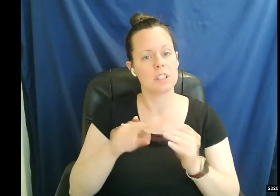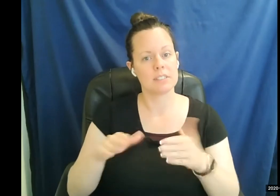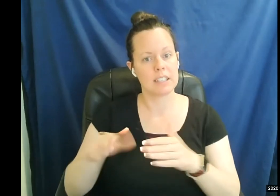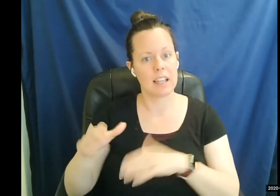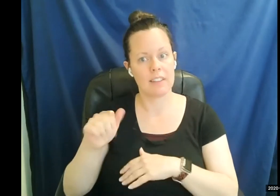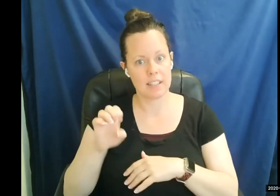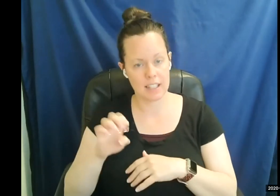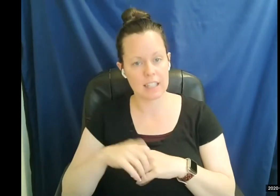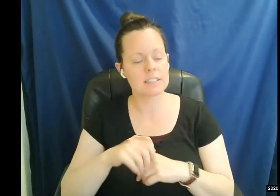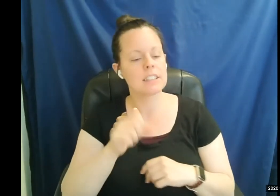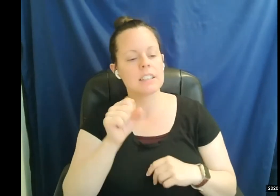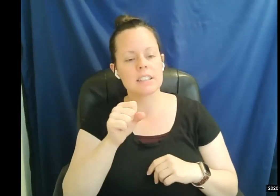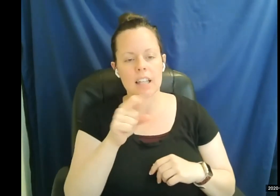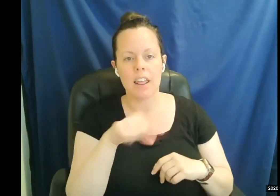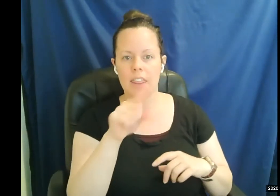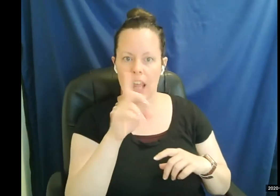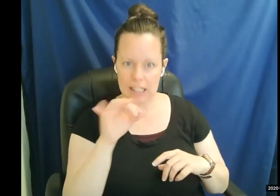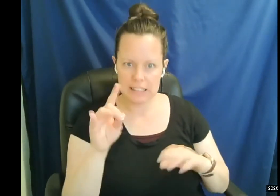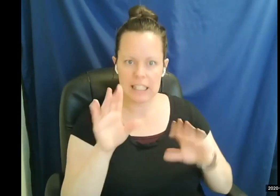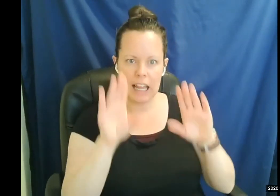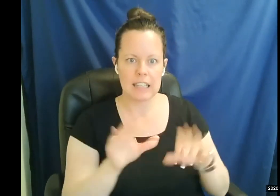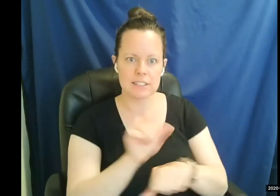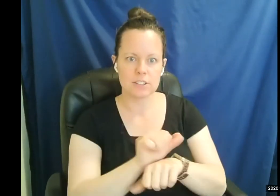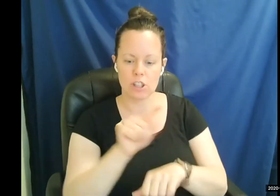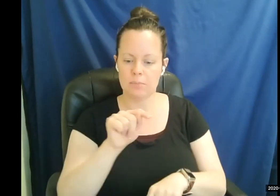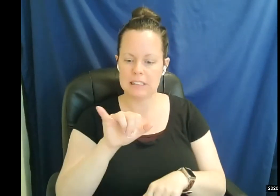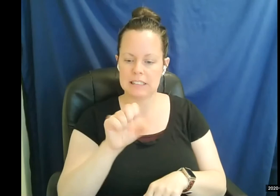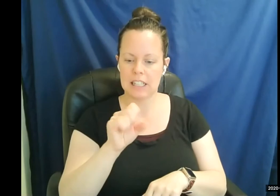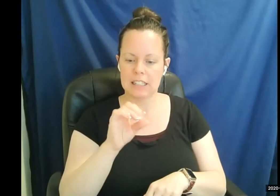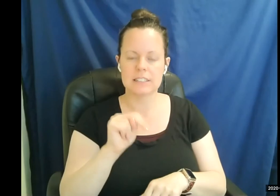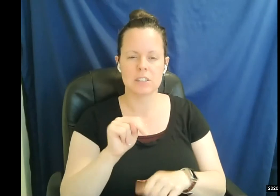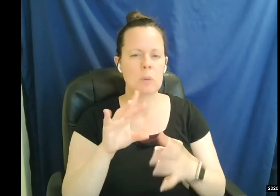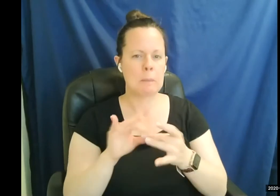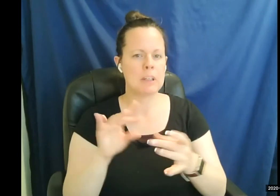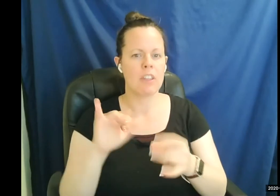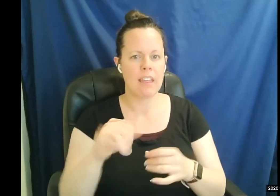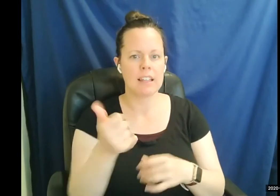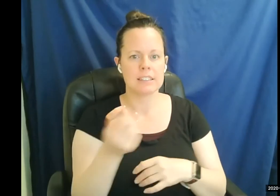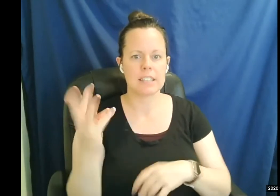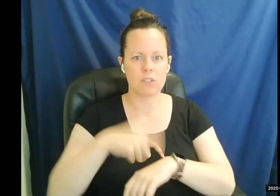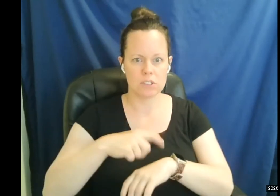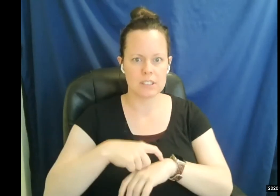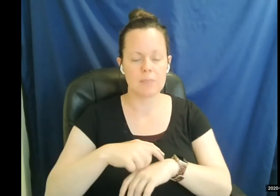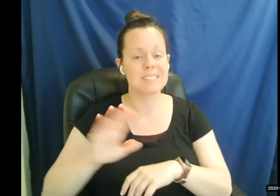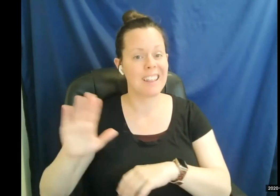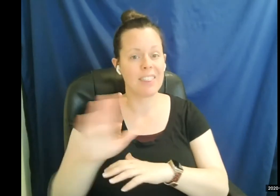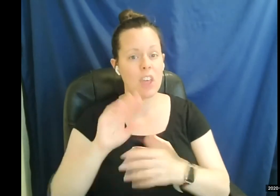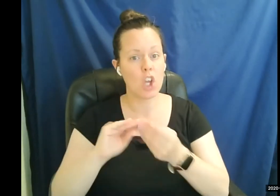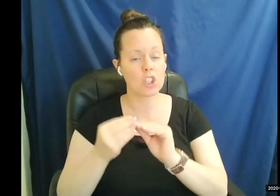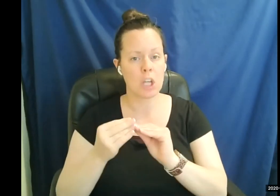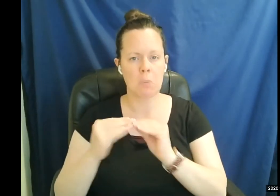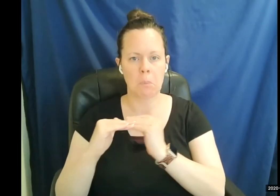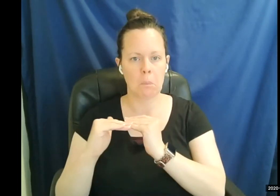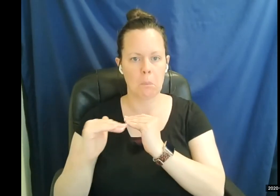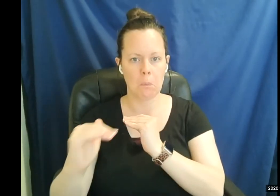So they have done an excellent job at Tyson, and we've said that on a couple of different occasions. Their numbers have really leveled off